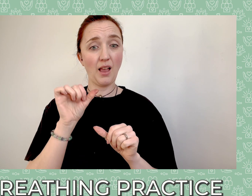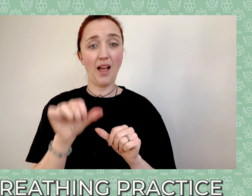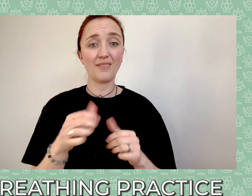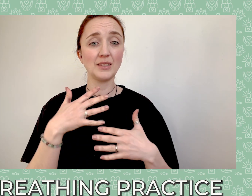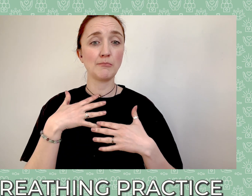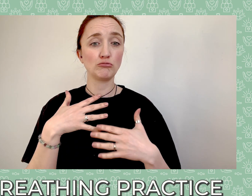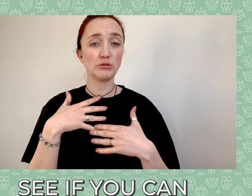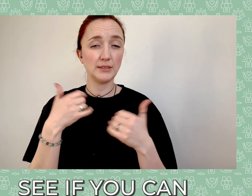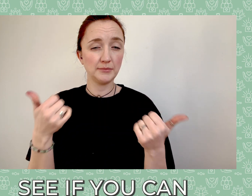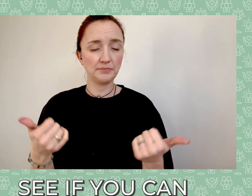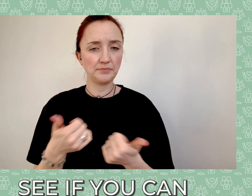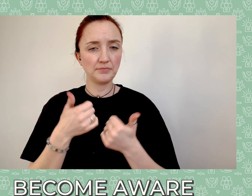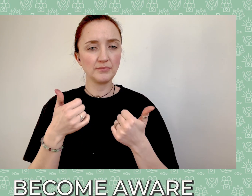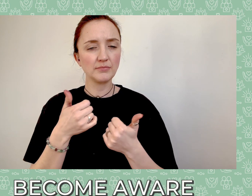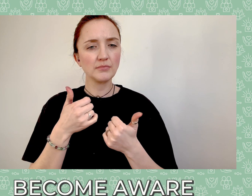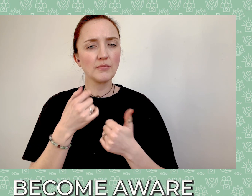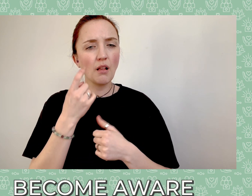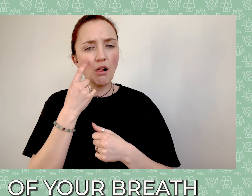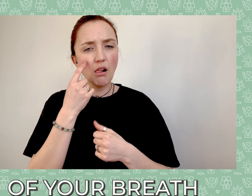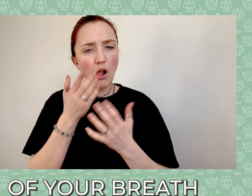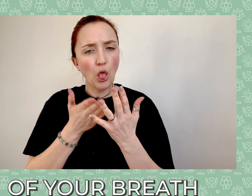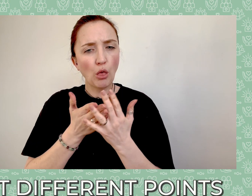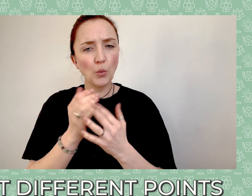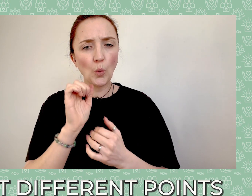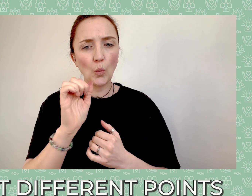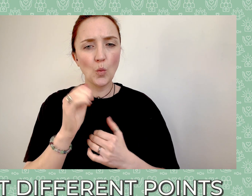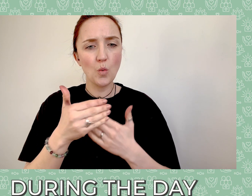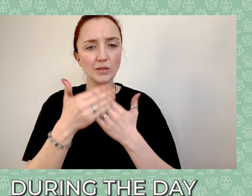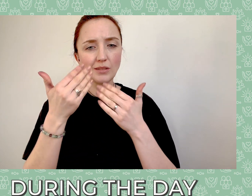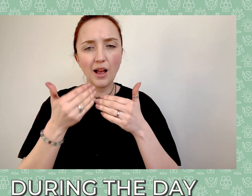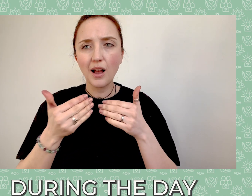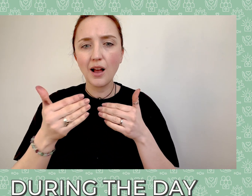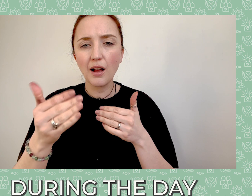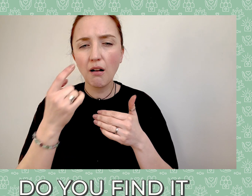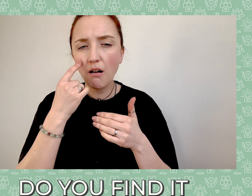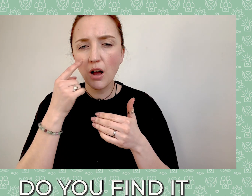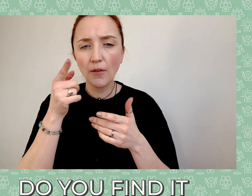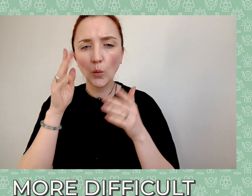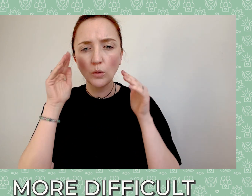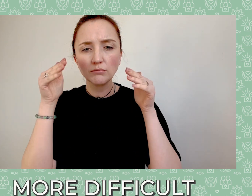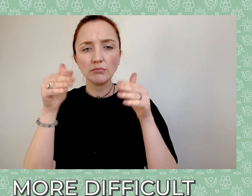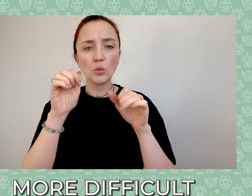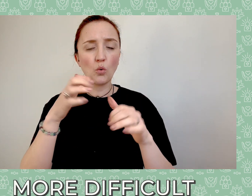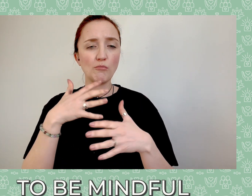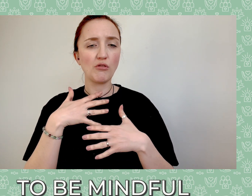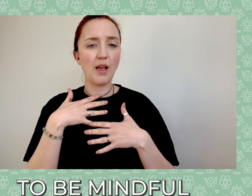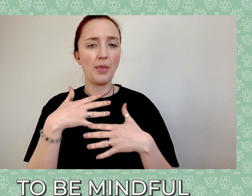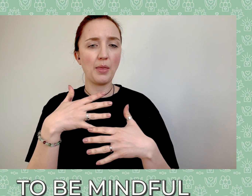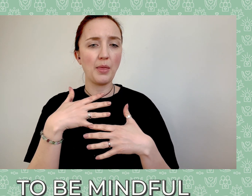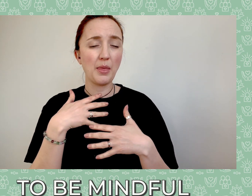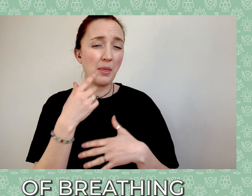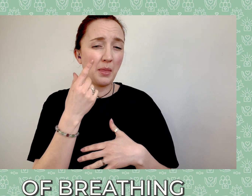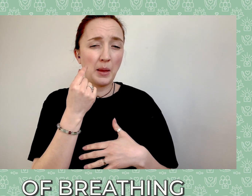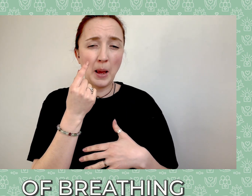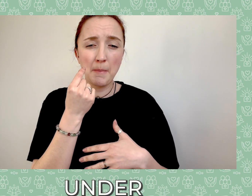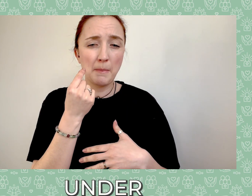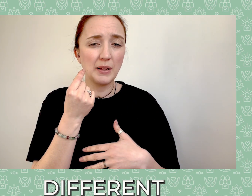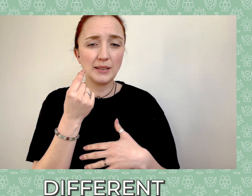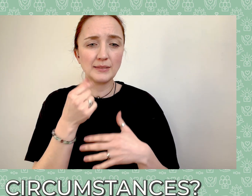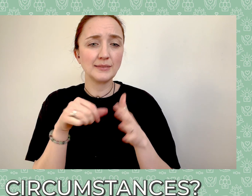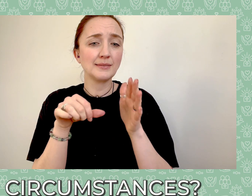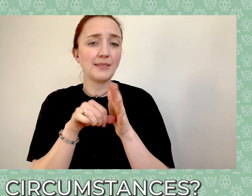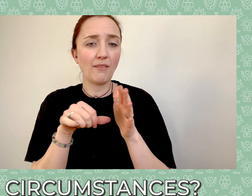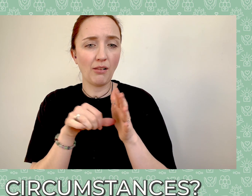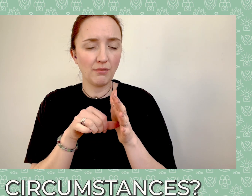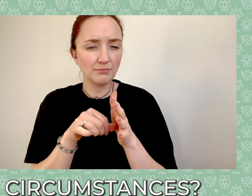After the breathing practice, see if you can become aware of your breath at different points during the day. Do you find it more difficult to be mindful of breathing under